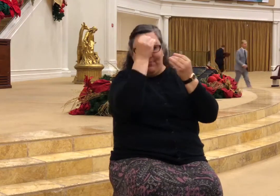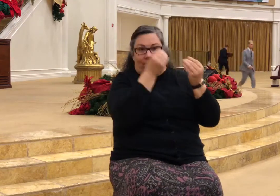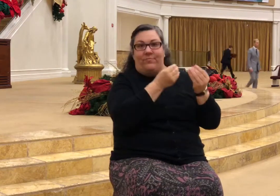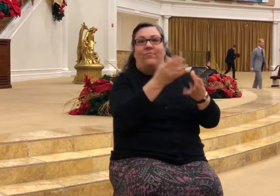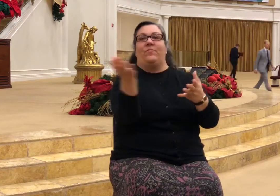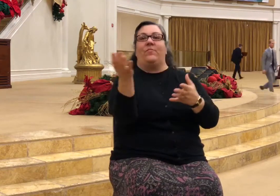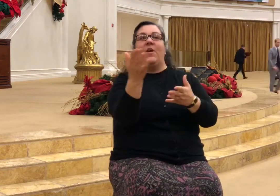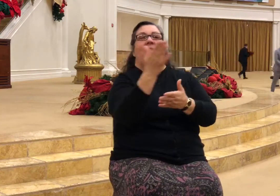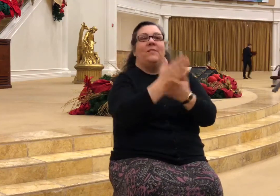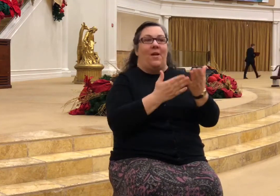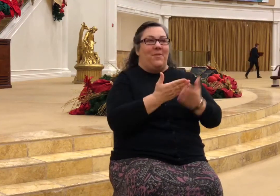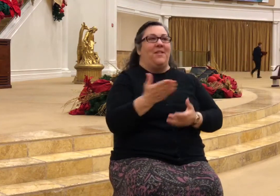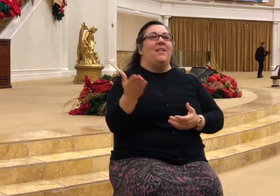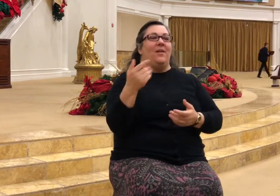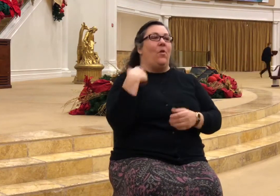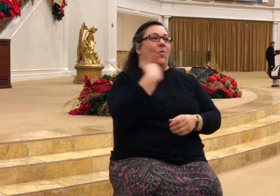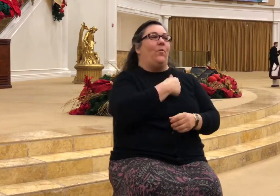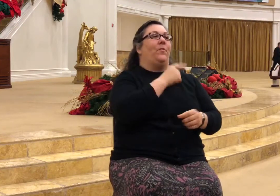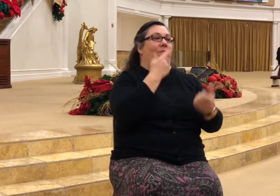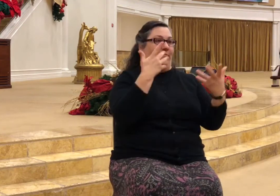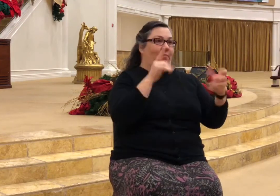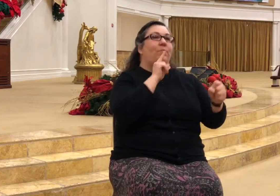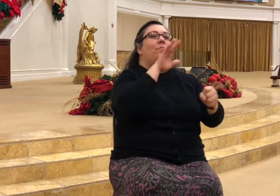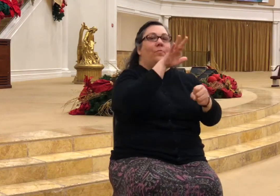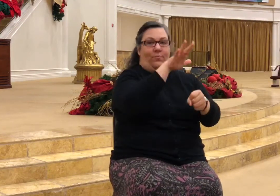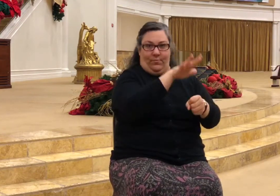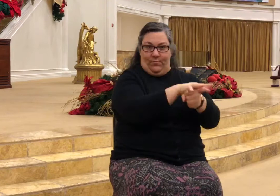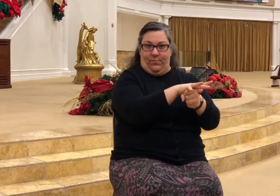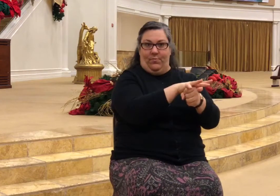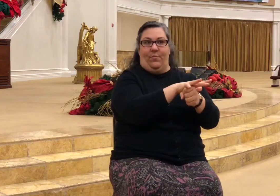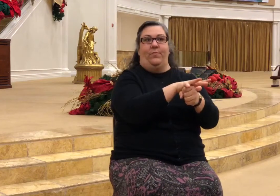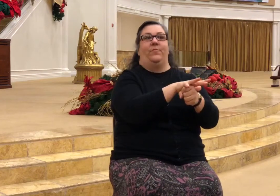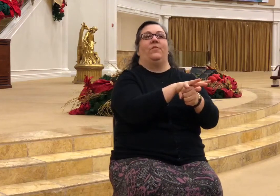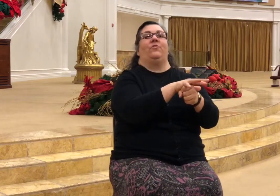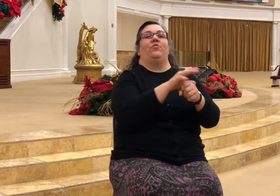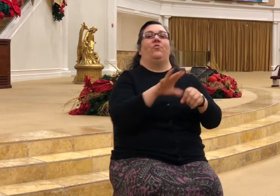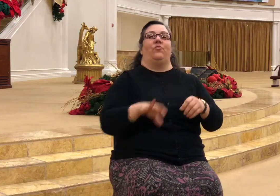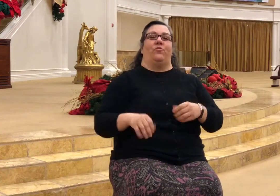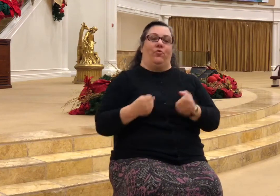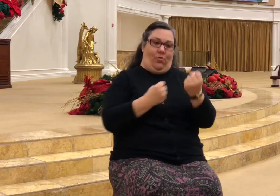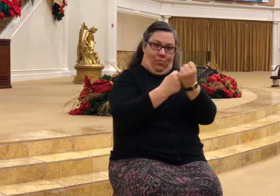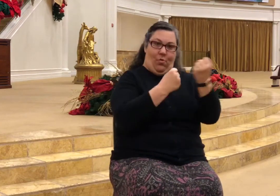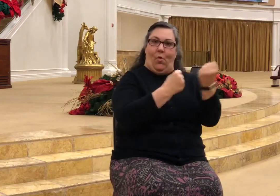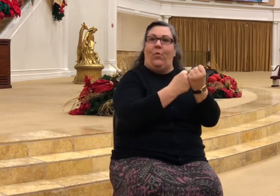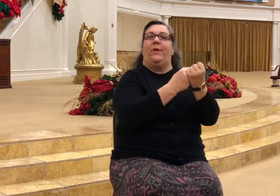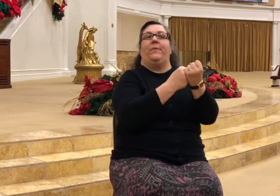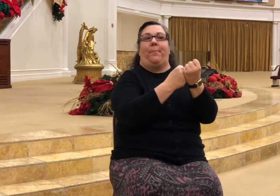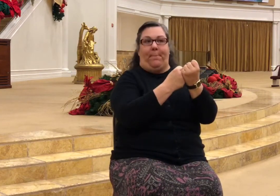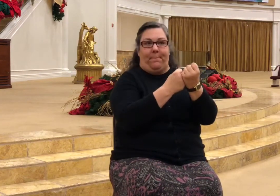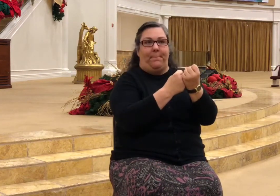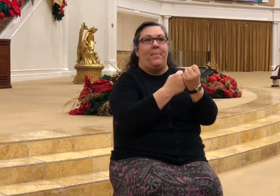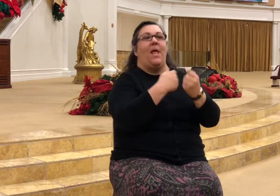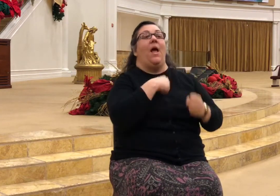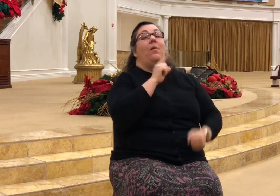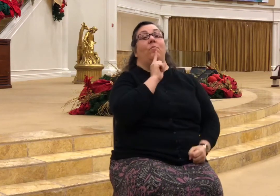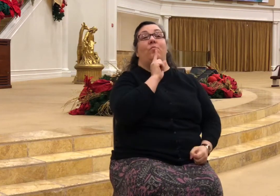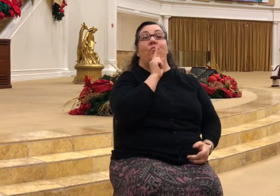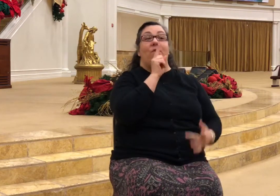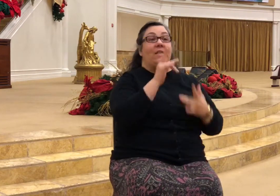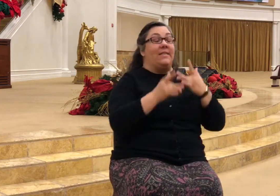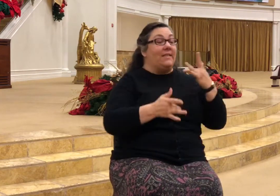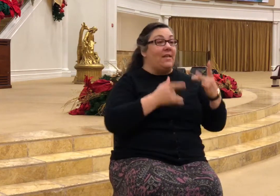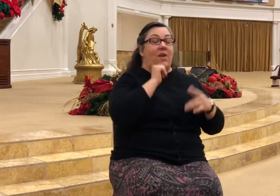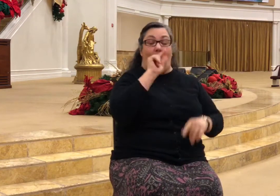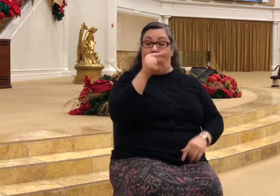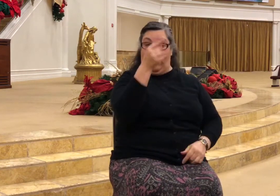the things that we are committed to and giving to on a regular basis. And I'm excited for not only